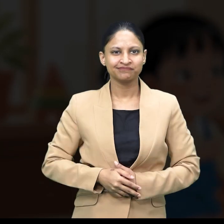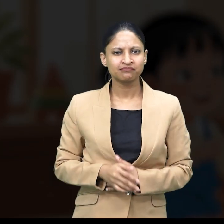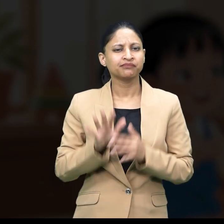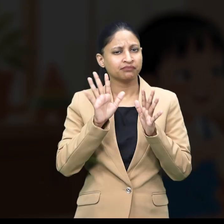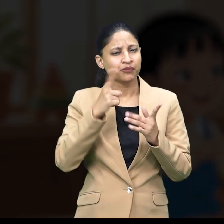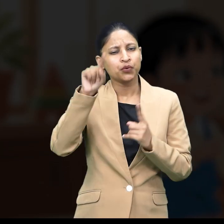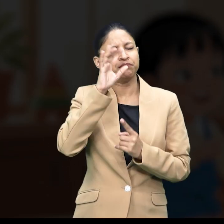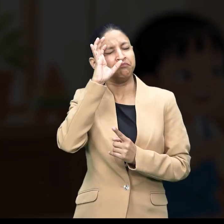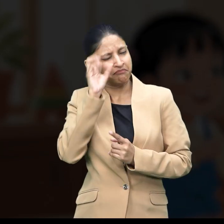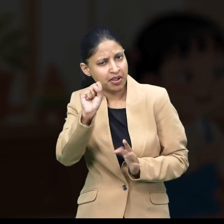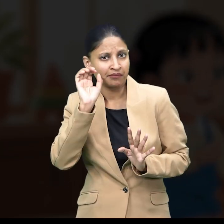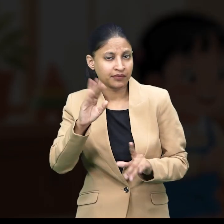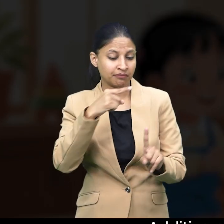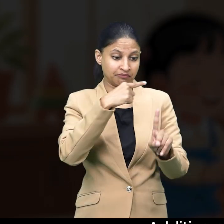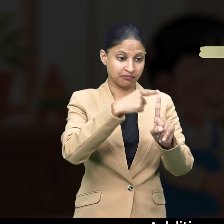Remember,